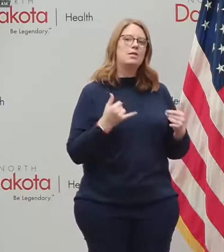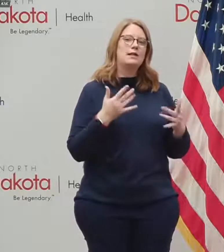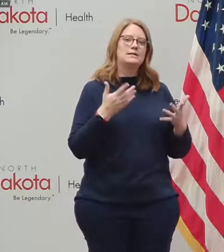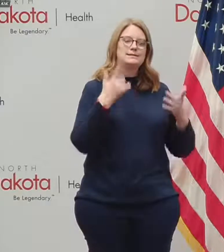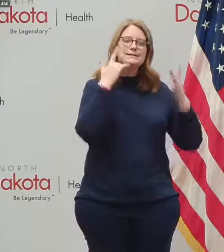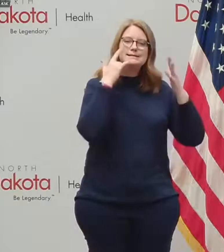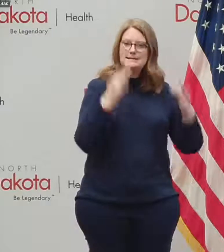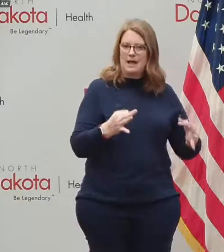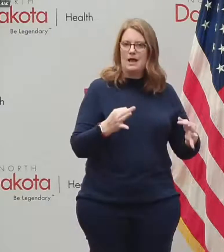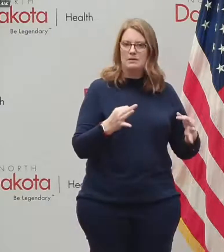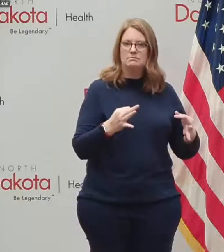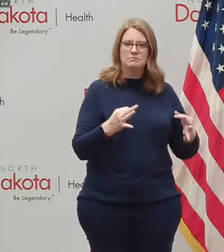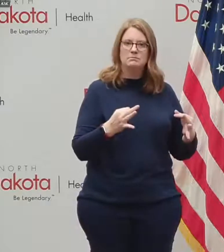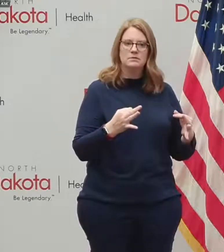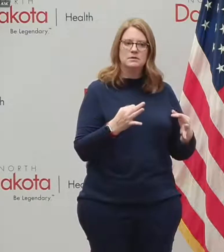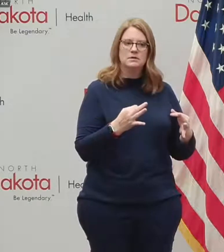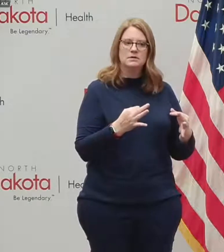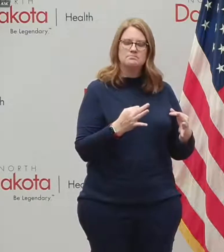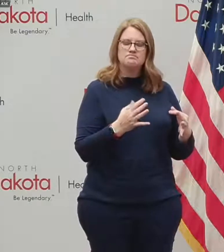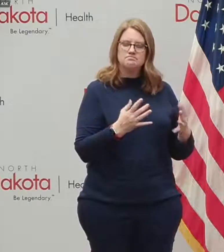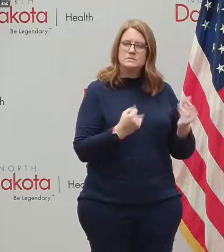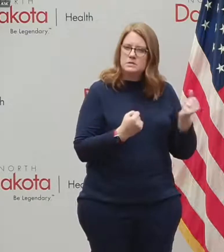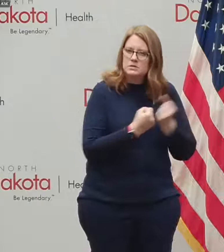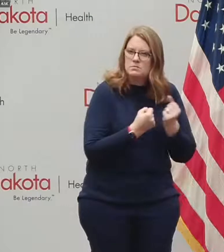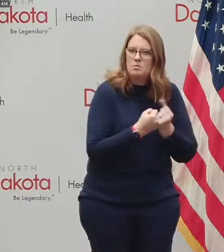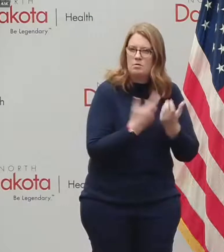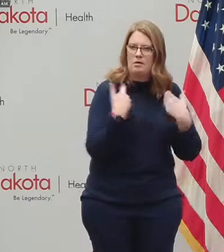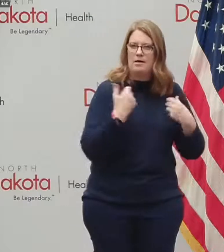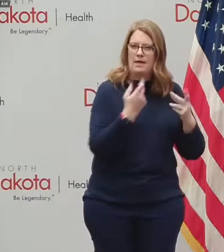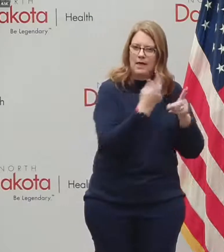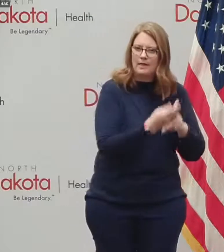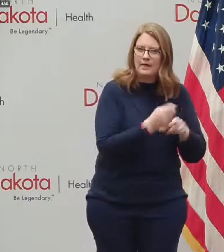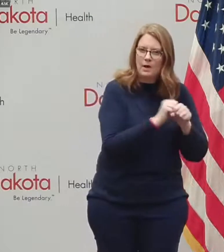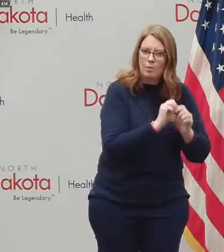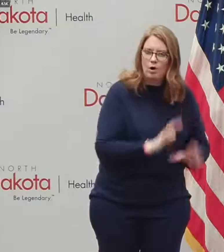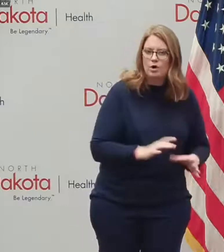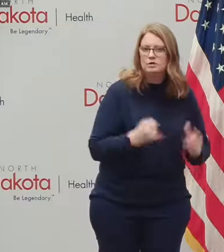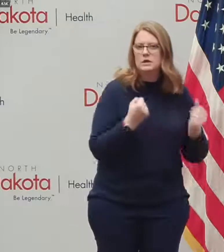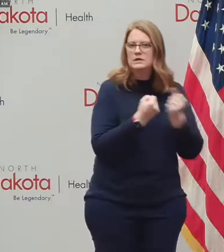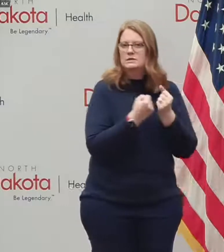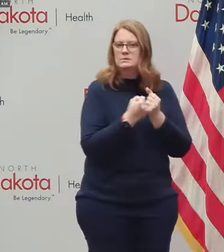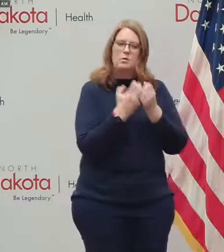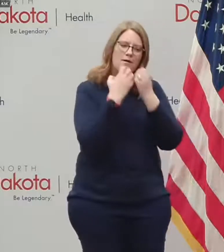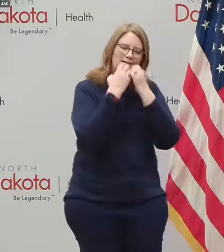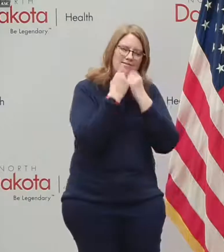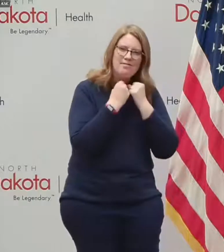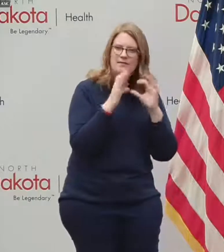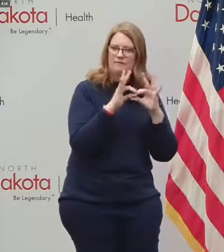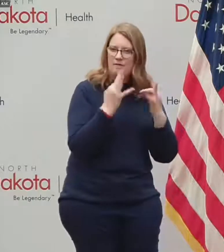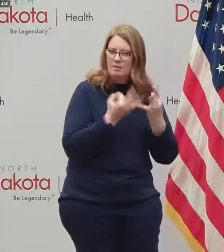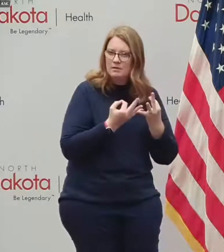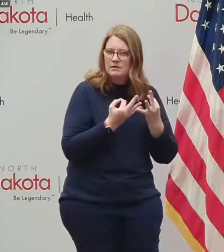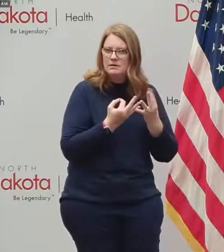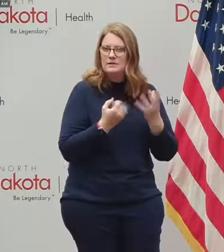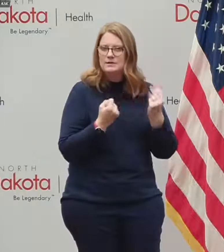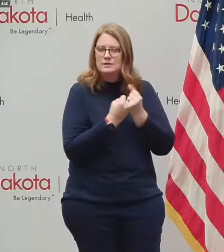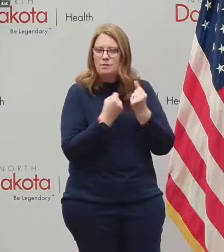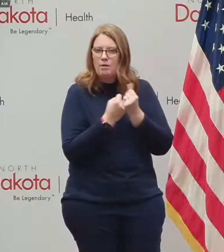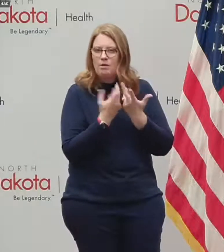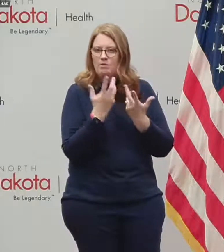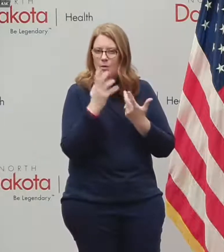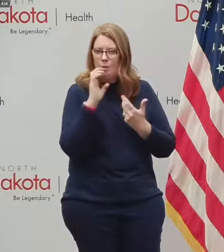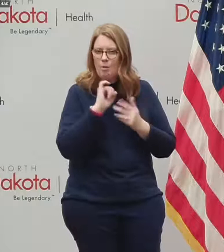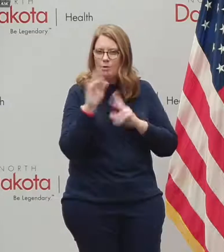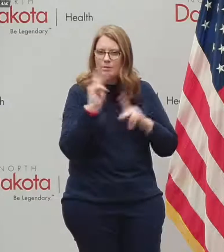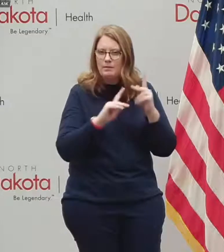to be to support our healthcare workers, to support our loved ones, to support our elders, and to support